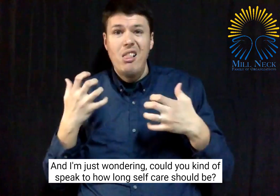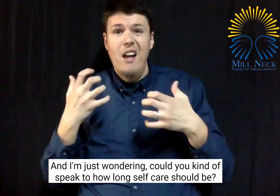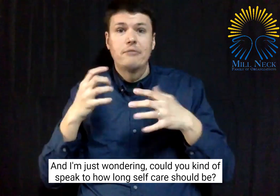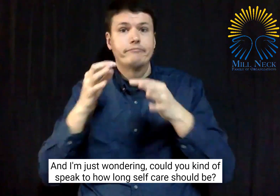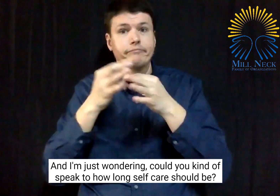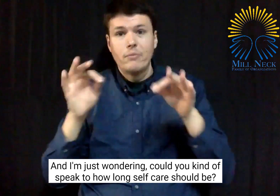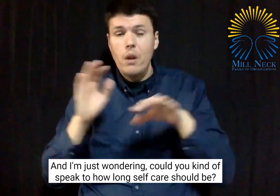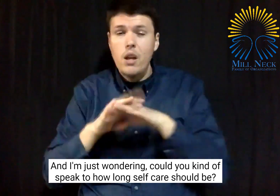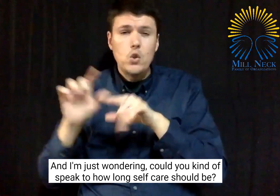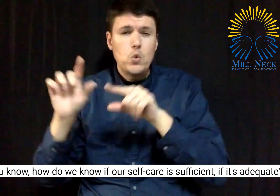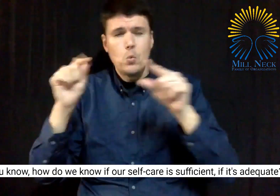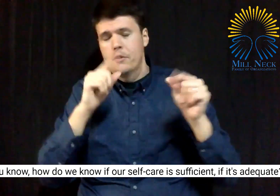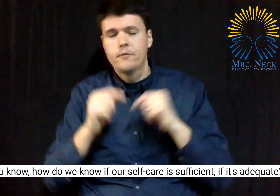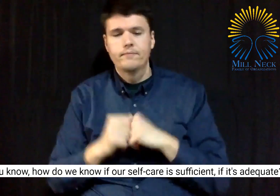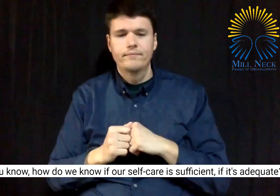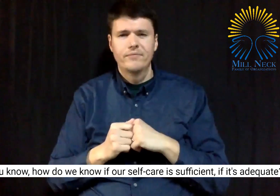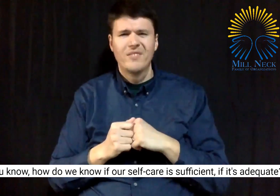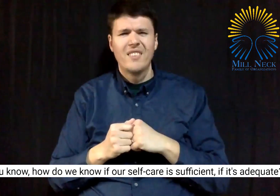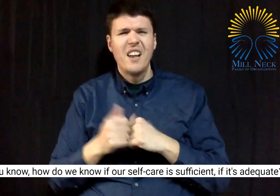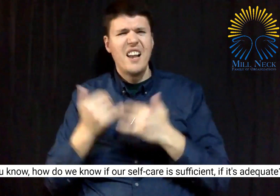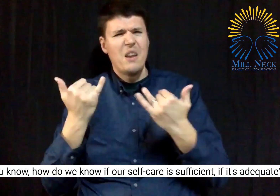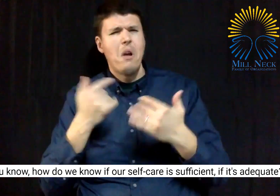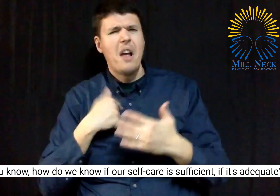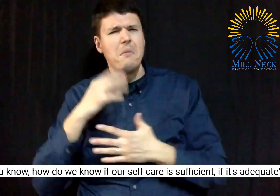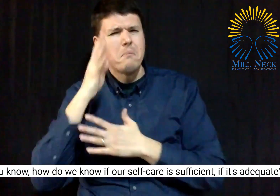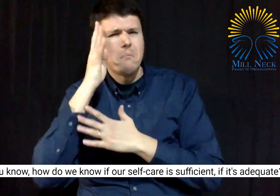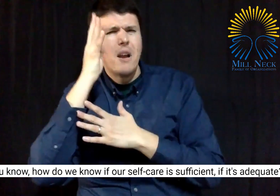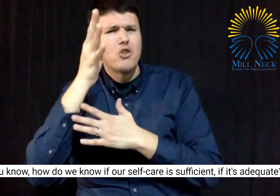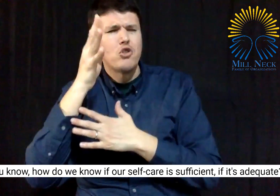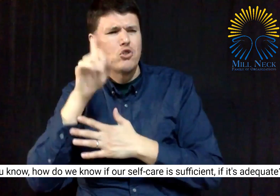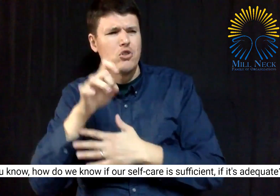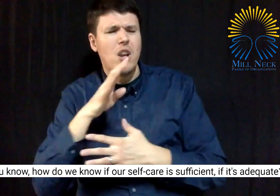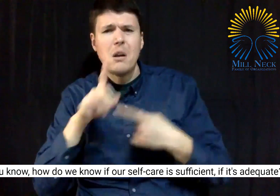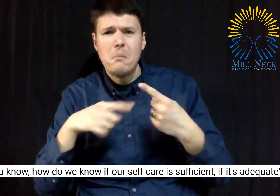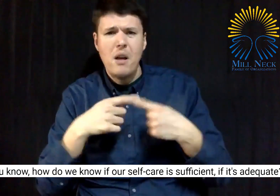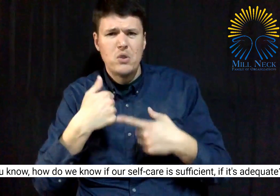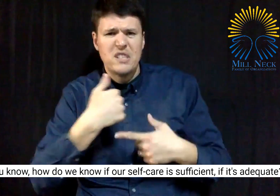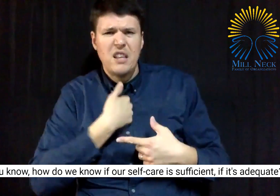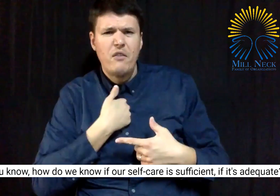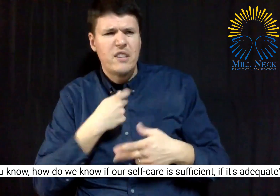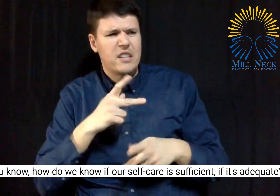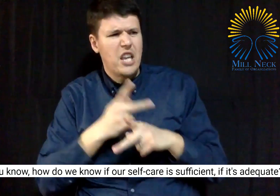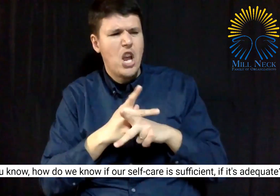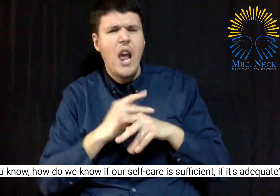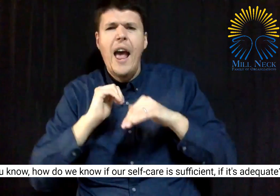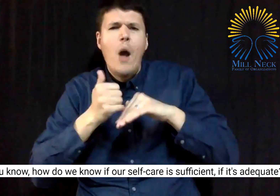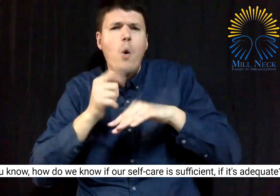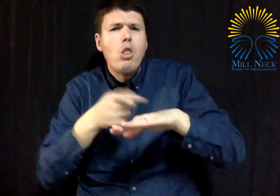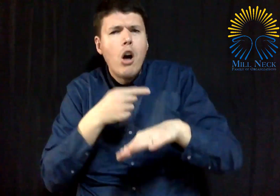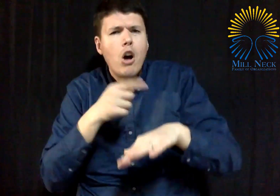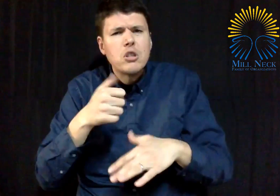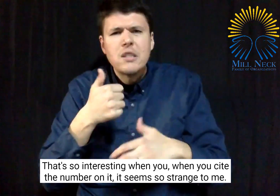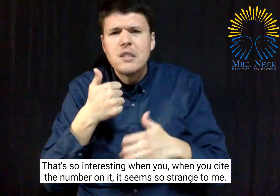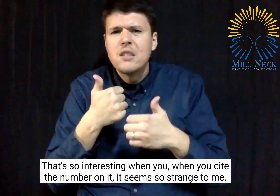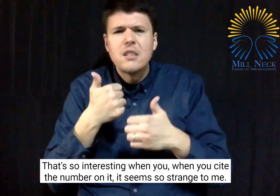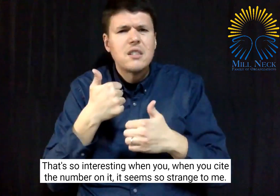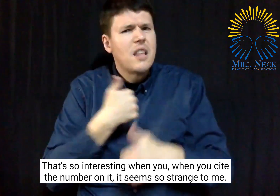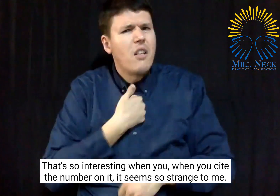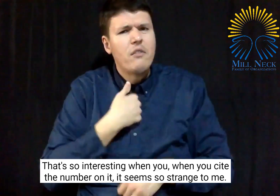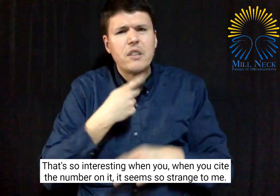long self-care should be? How do we know if our self-care is sufficient, if it's adequate? That's so interesting when